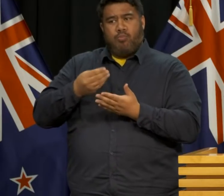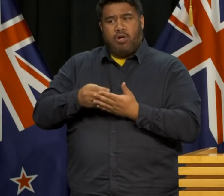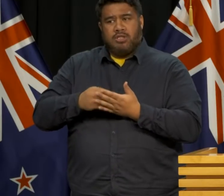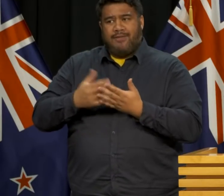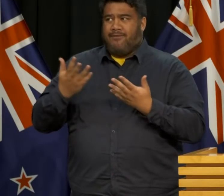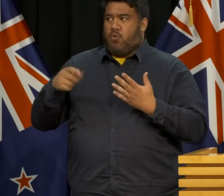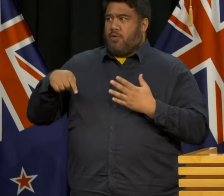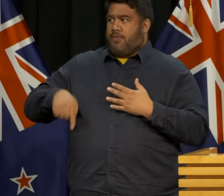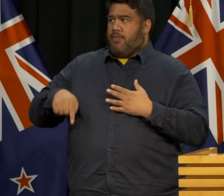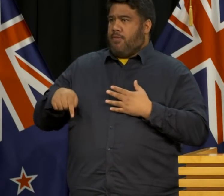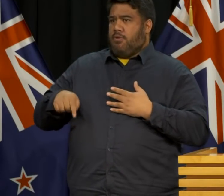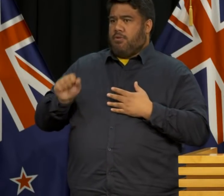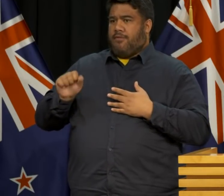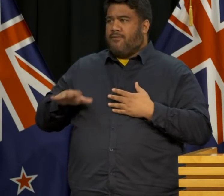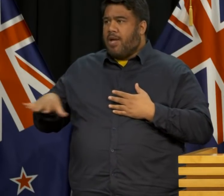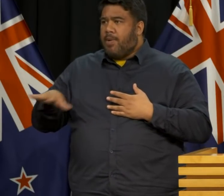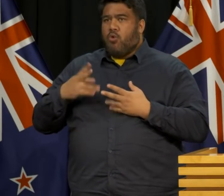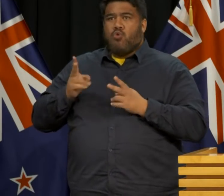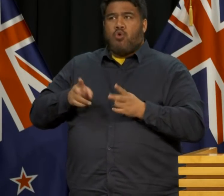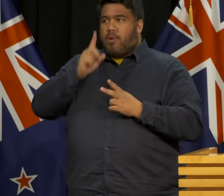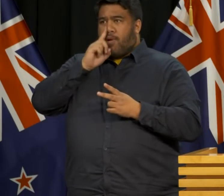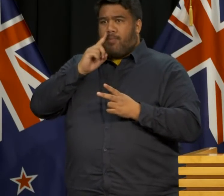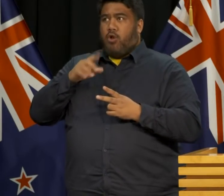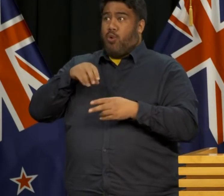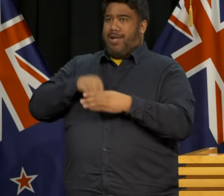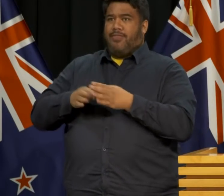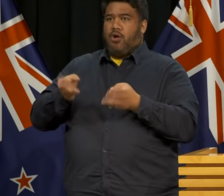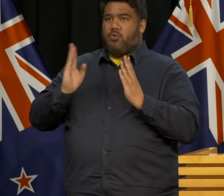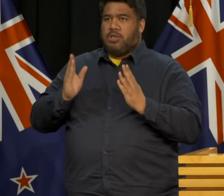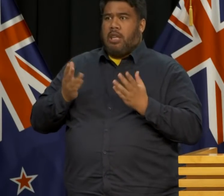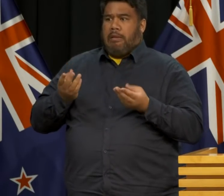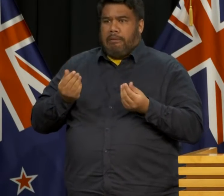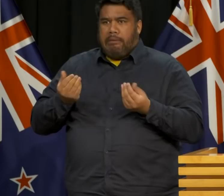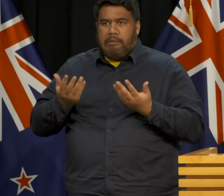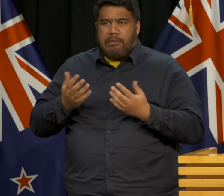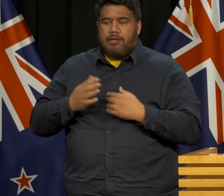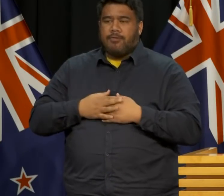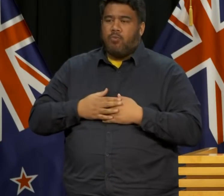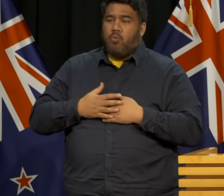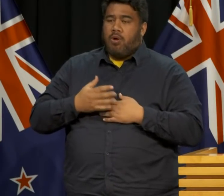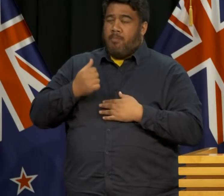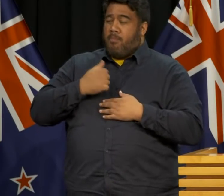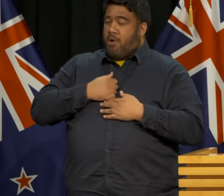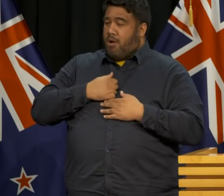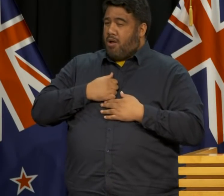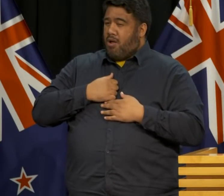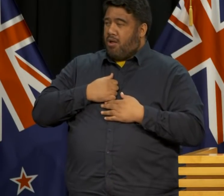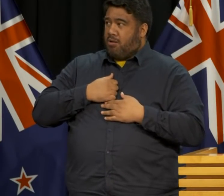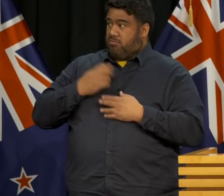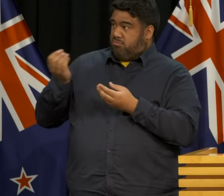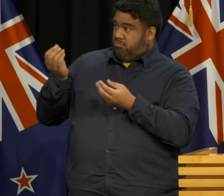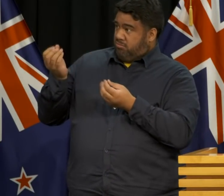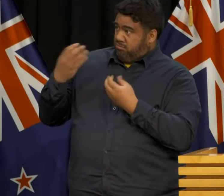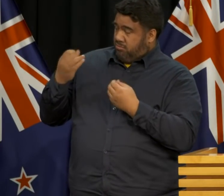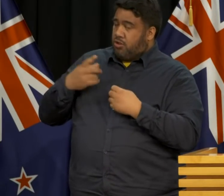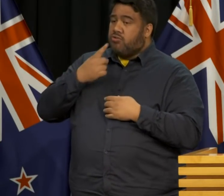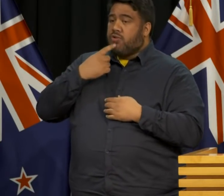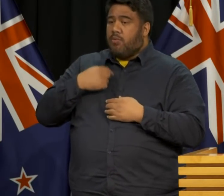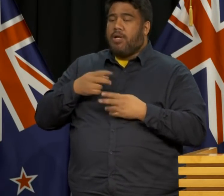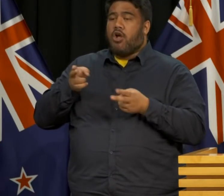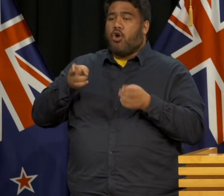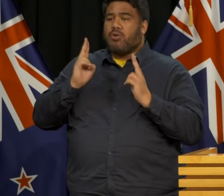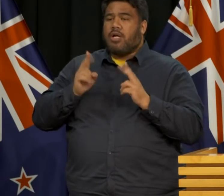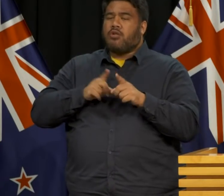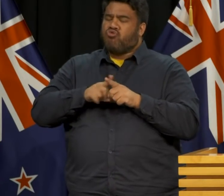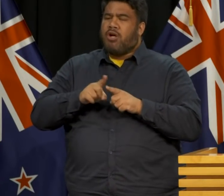the families, ordinary people who are staying at these hotels? Look, my understanding is that the hotels are working carefully to ensure